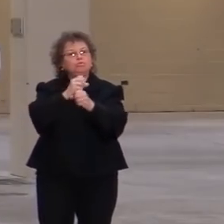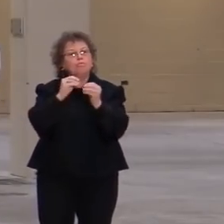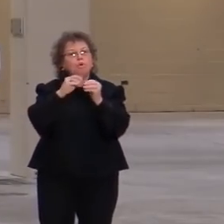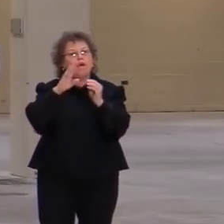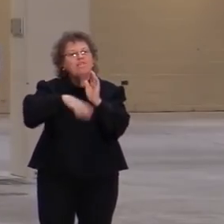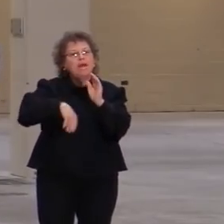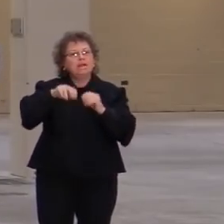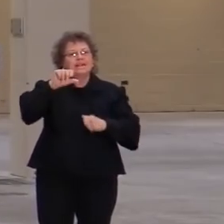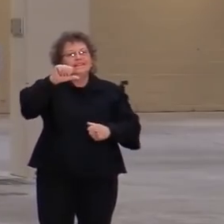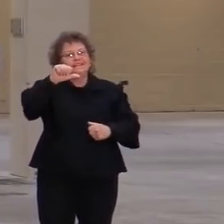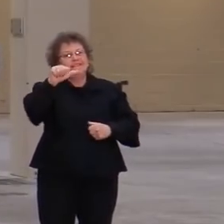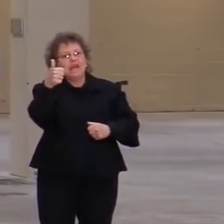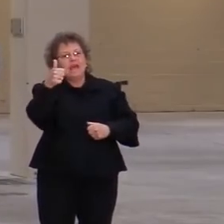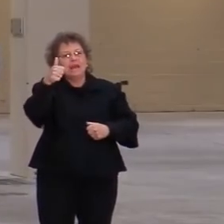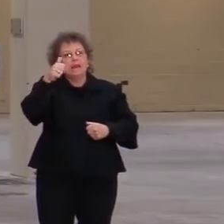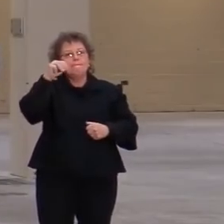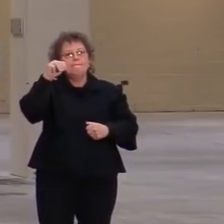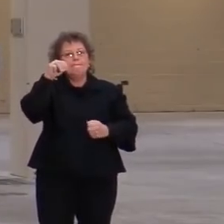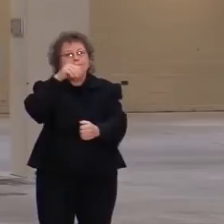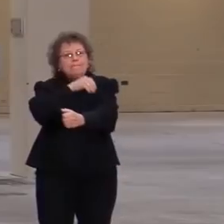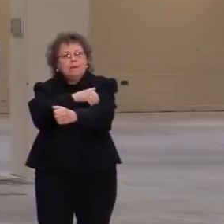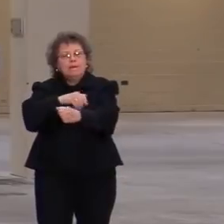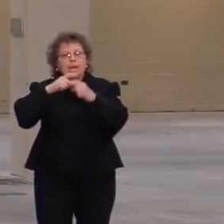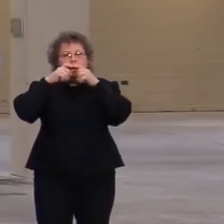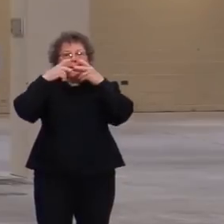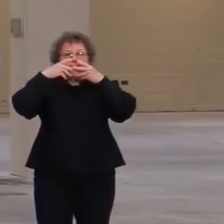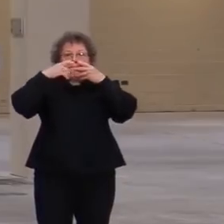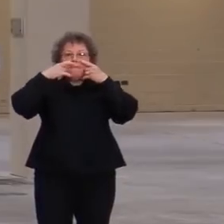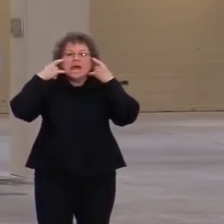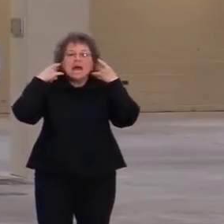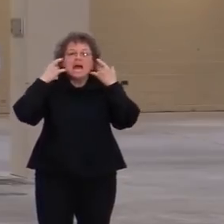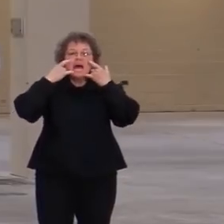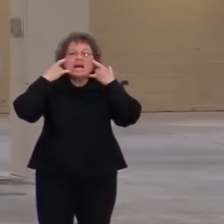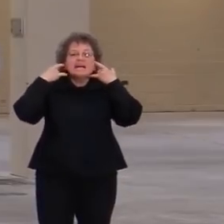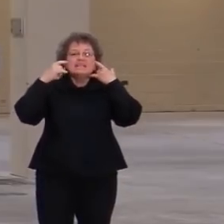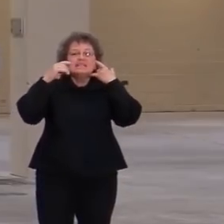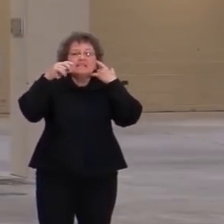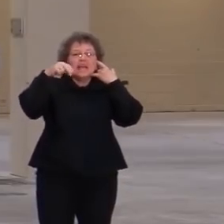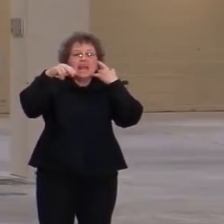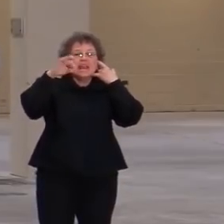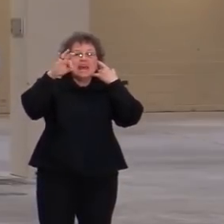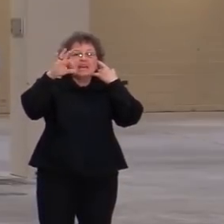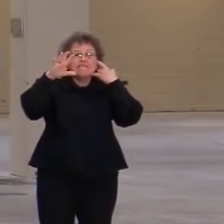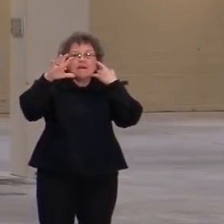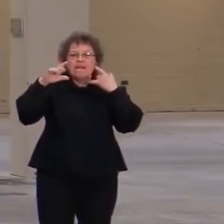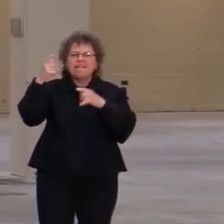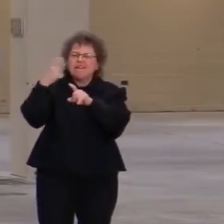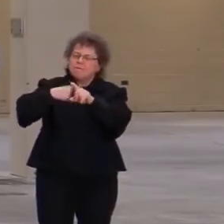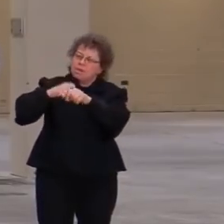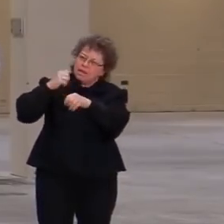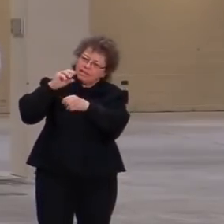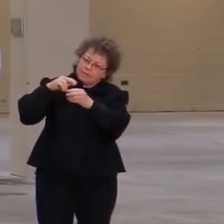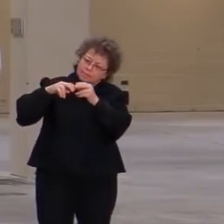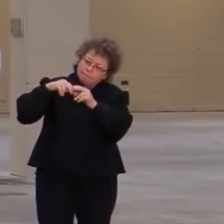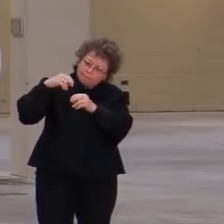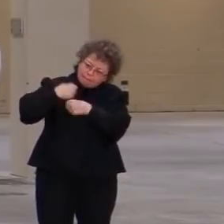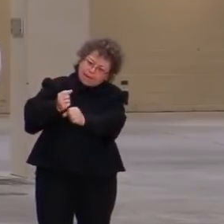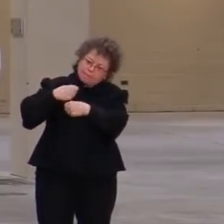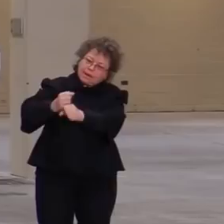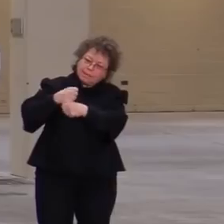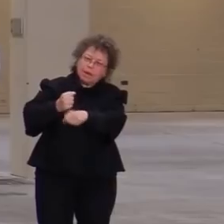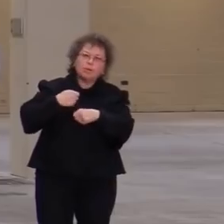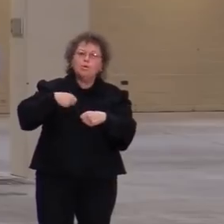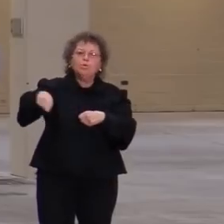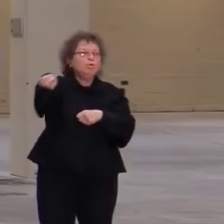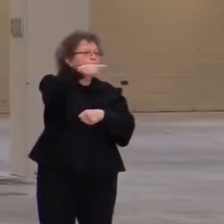million masks a month. We need to continue to wear our personal protective equipment, as the governor said,